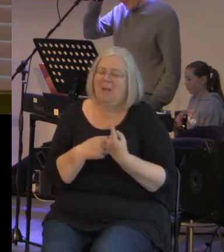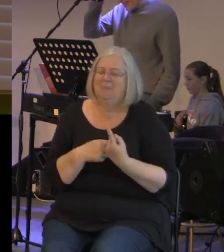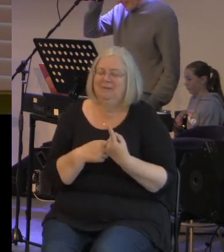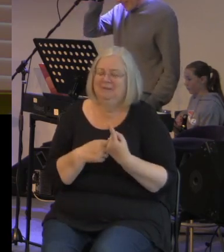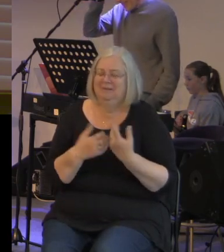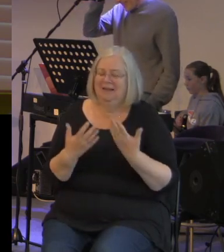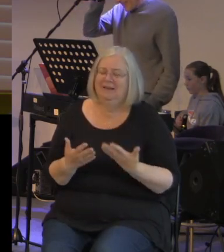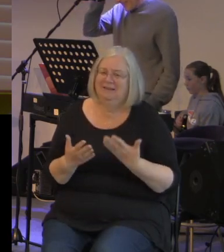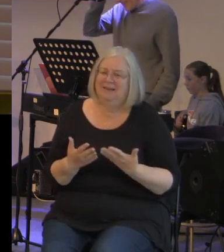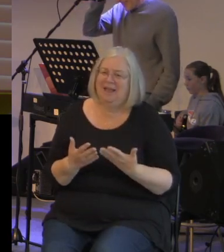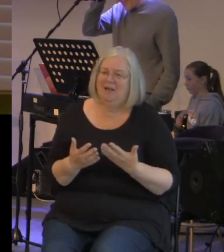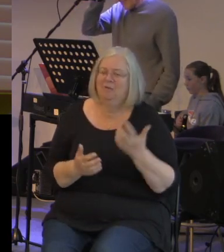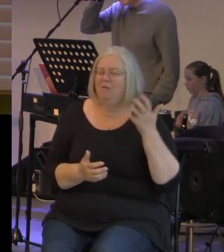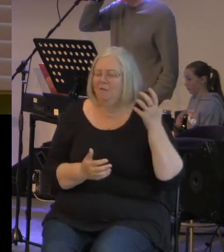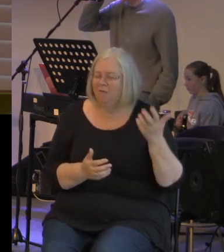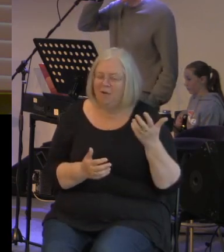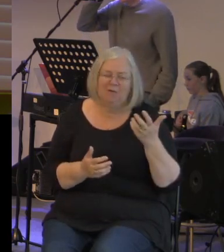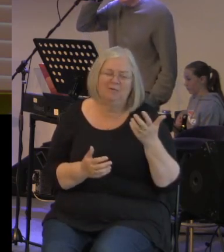afraid.